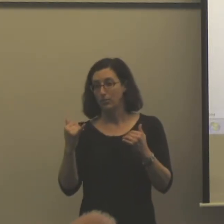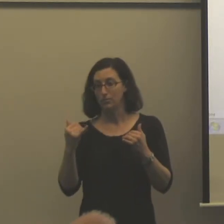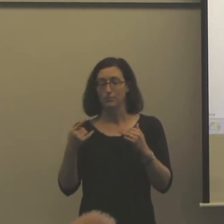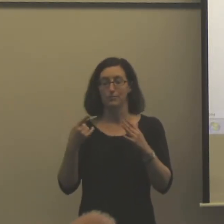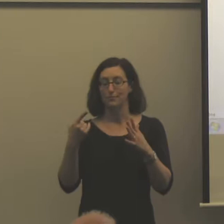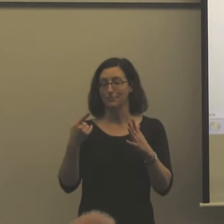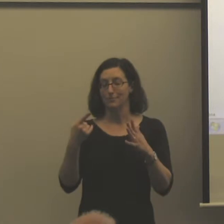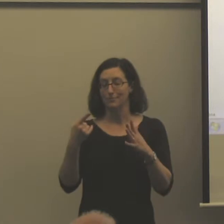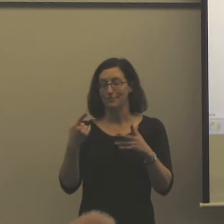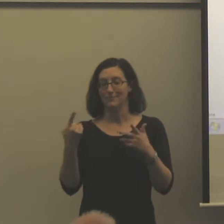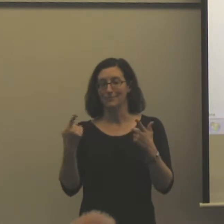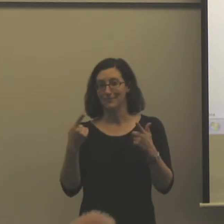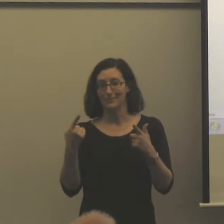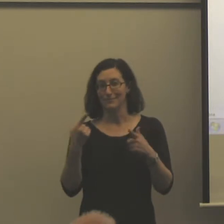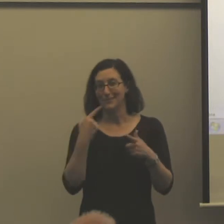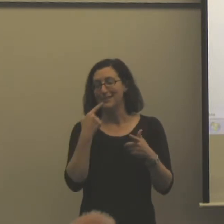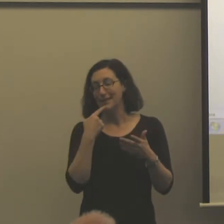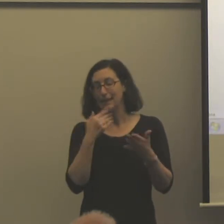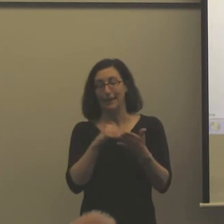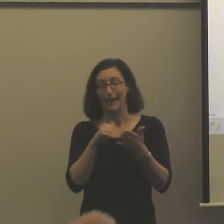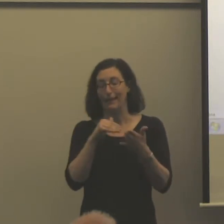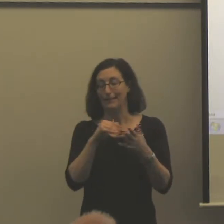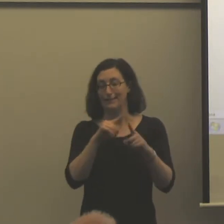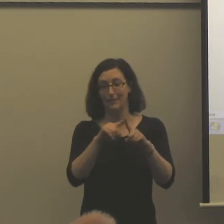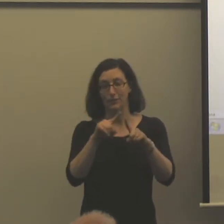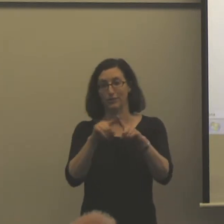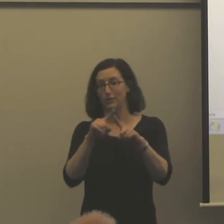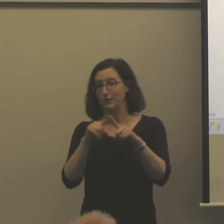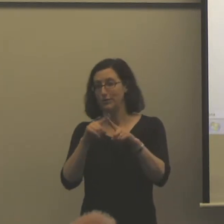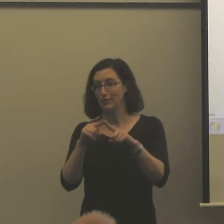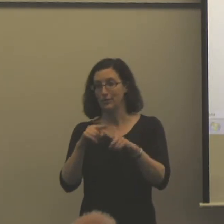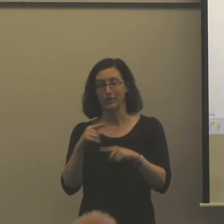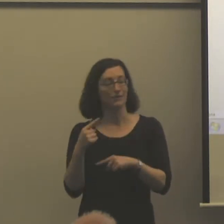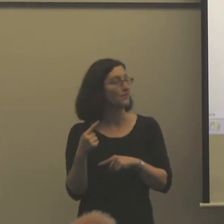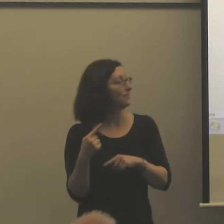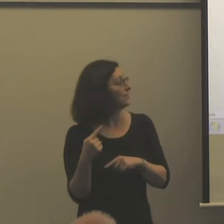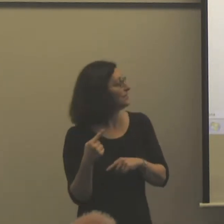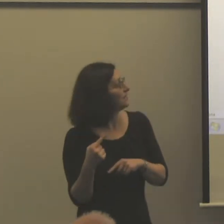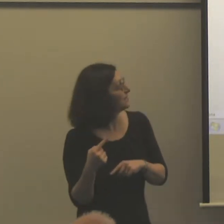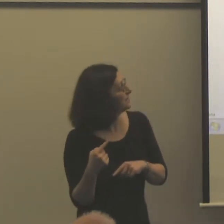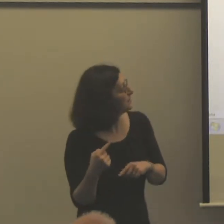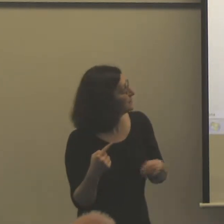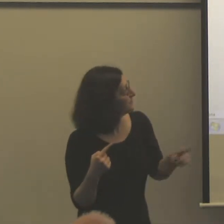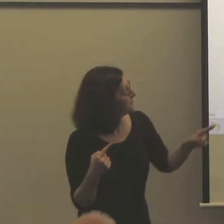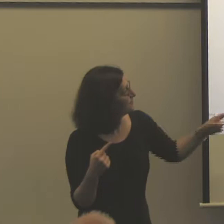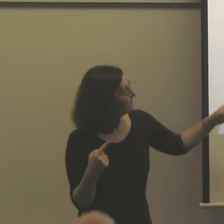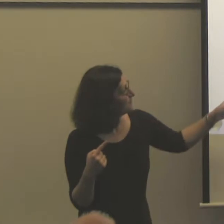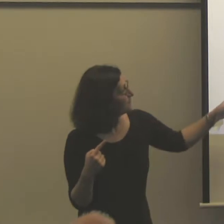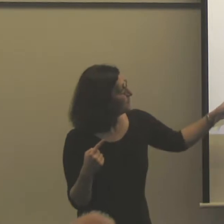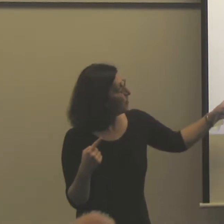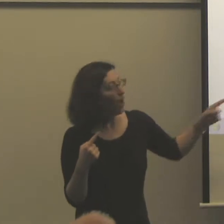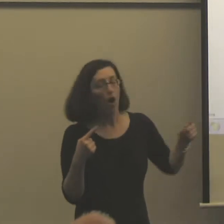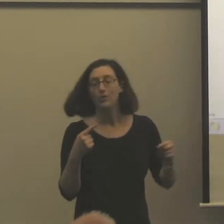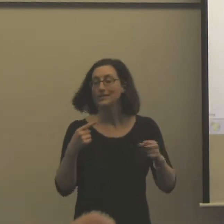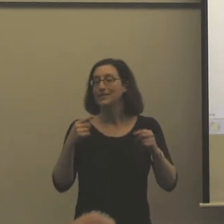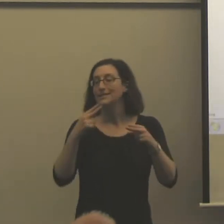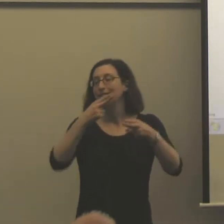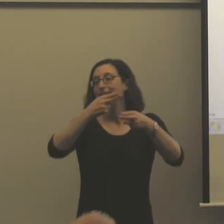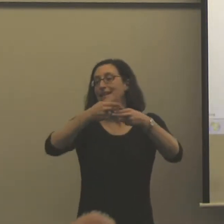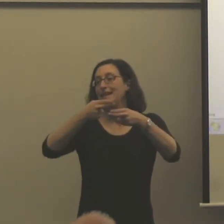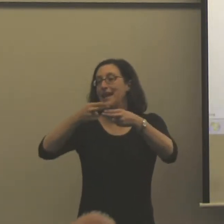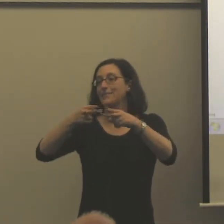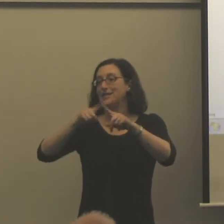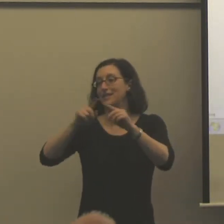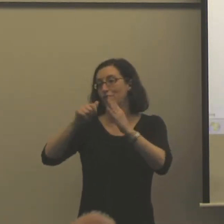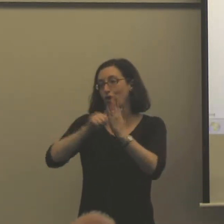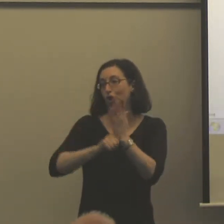case. Link lack of brains hinders research. After 3 years of effort, city scientists now agree that the primary cause. So these